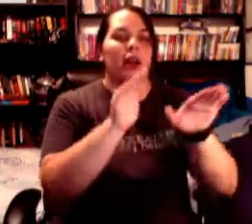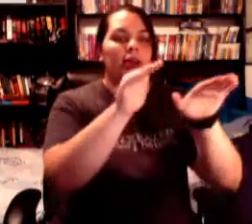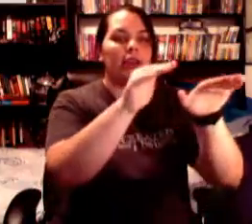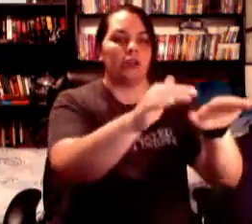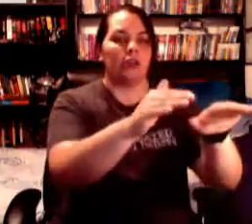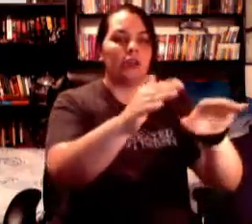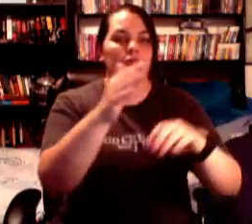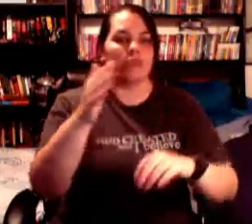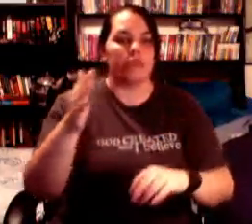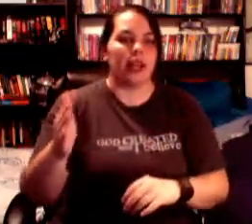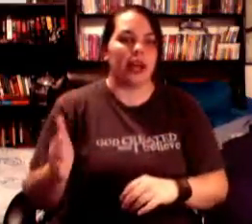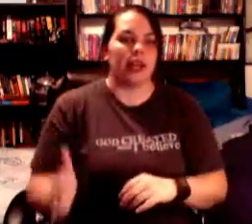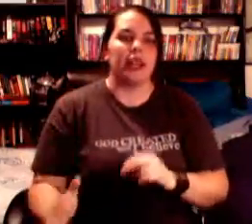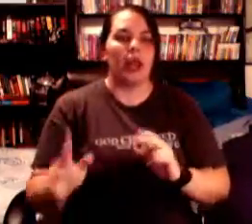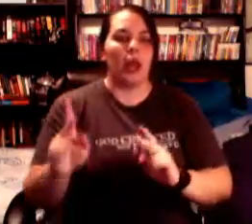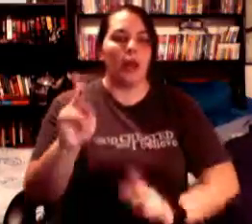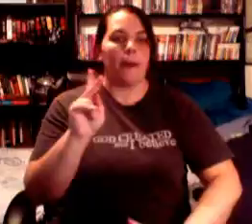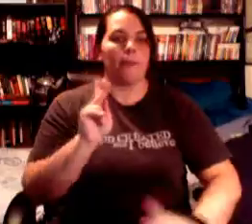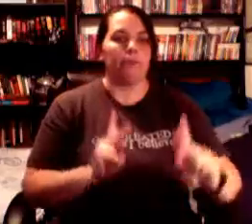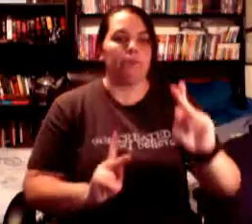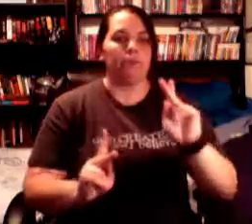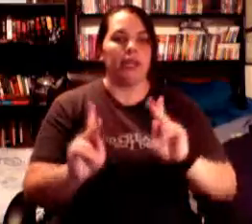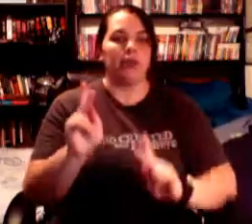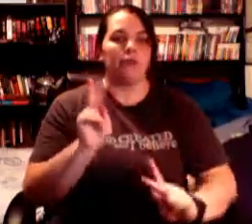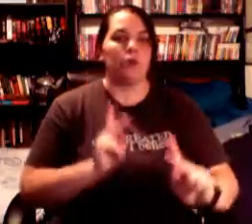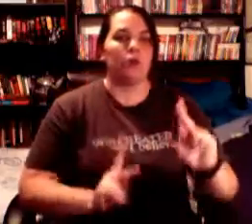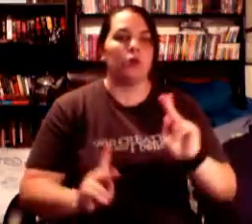a hillside, people